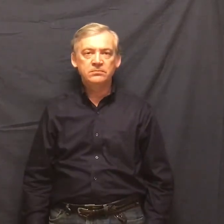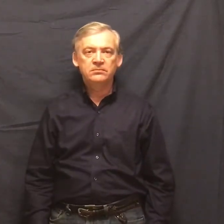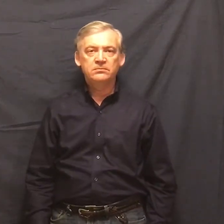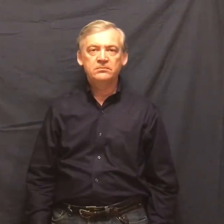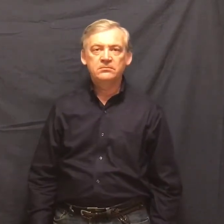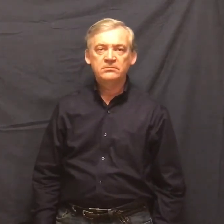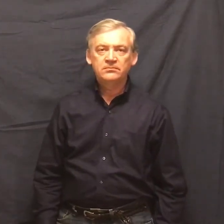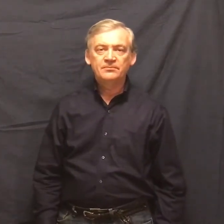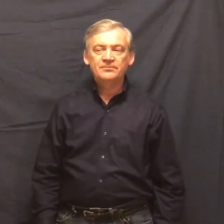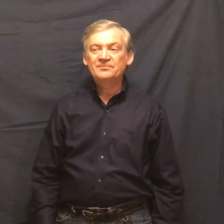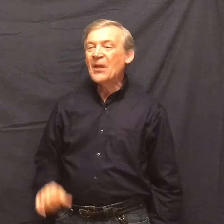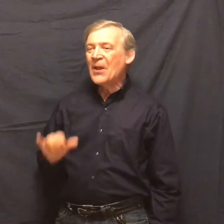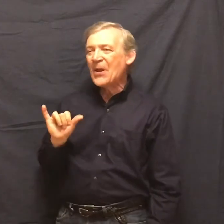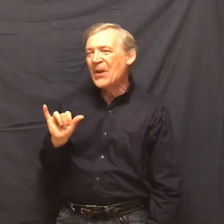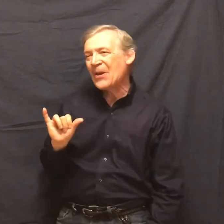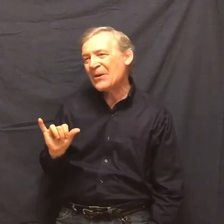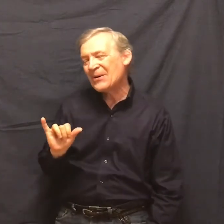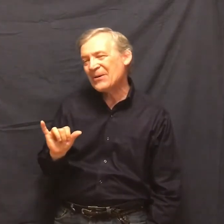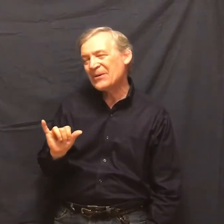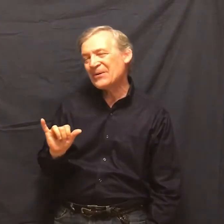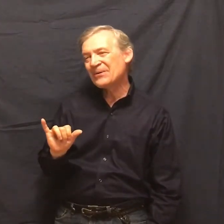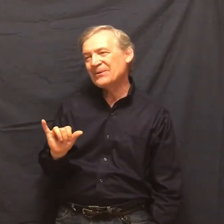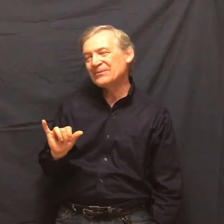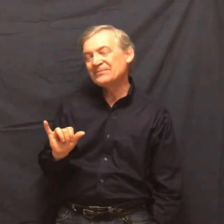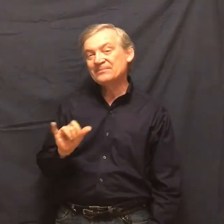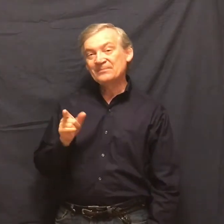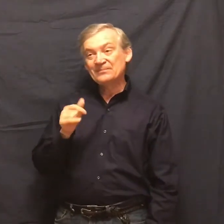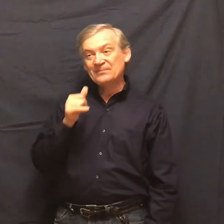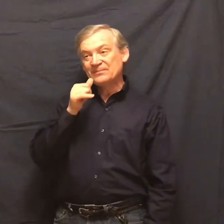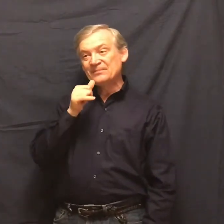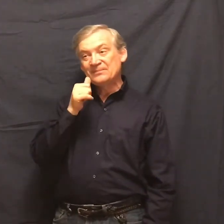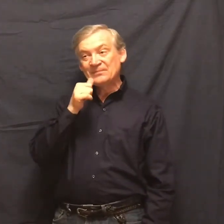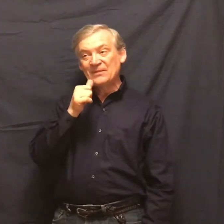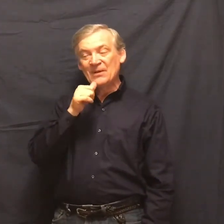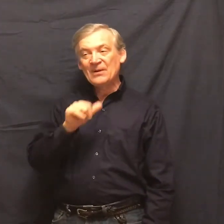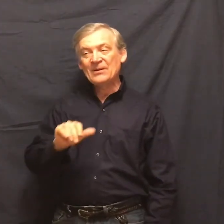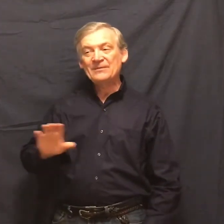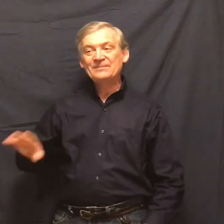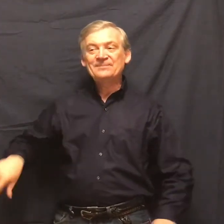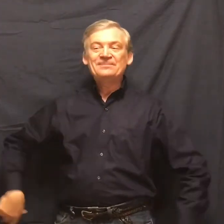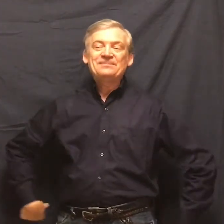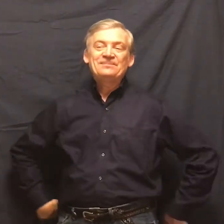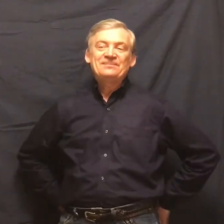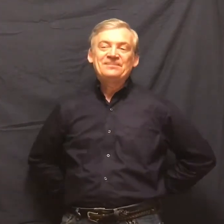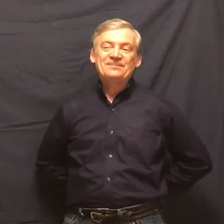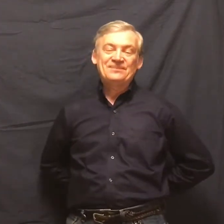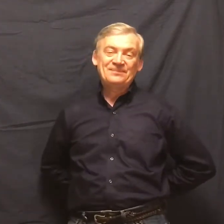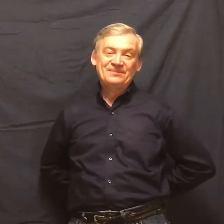"Oh." She put her hands behind her back and leaned against the door frame so that her body was thrown